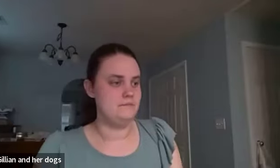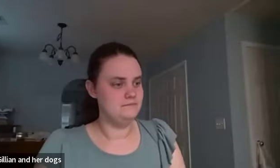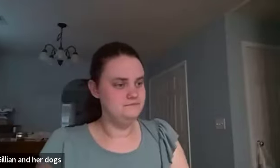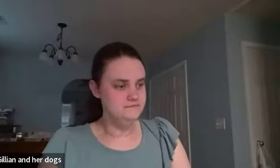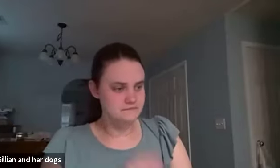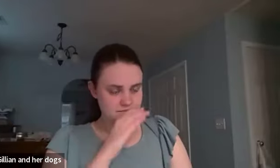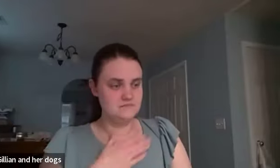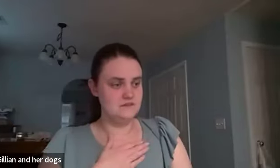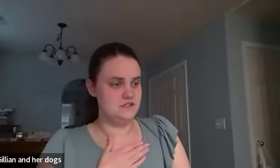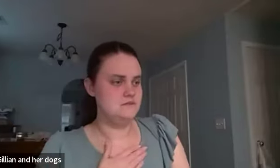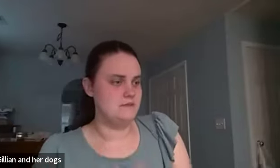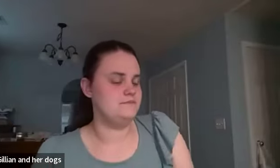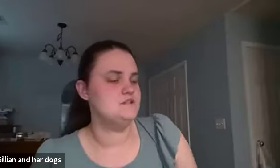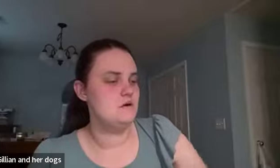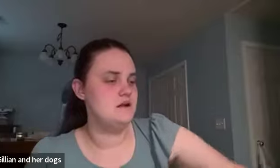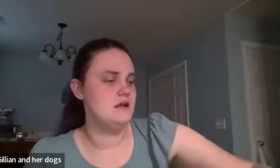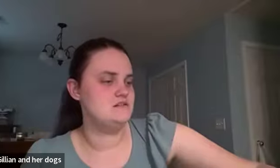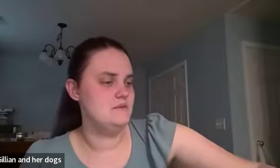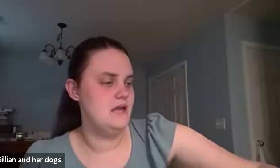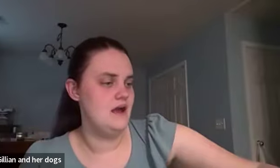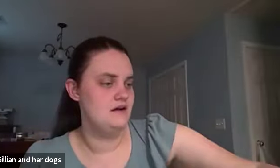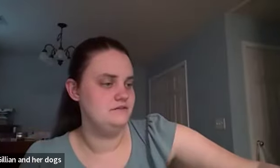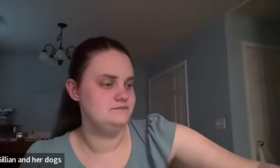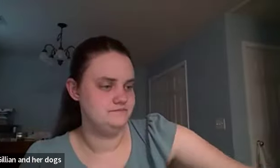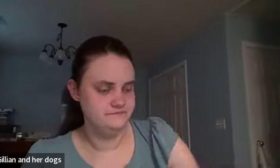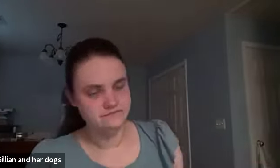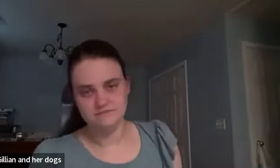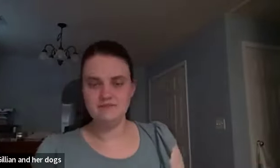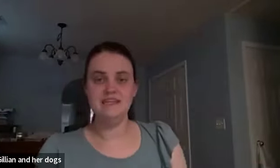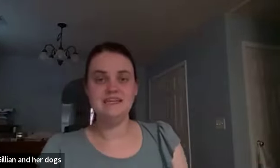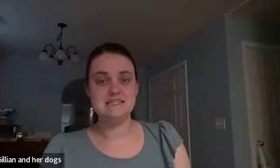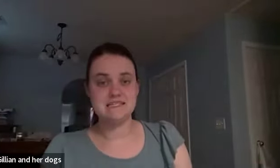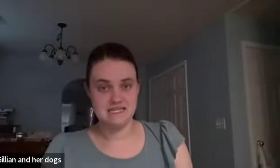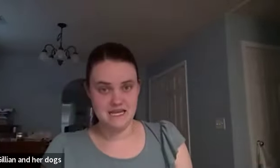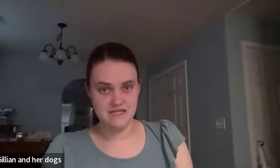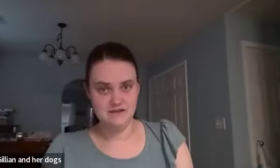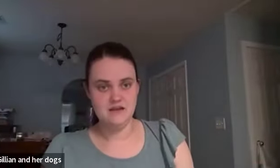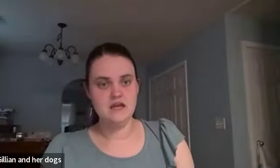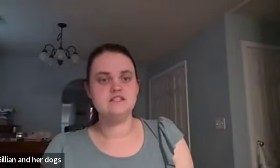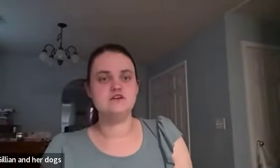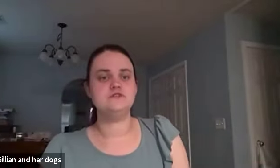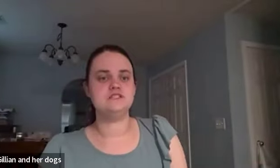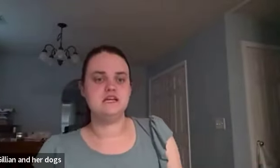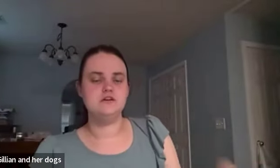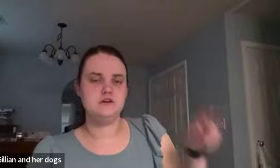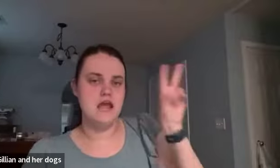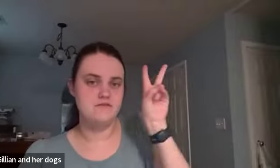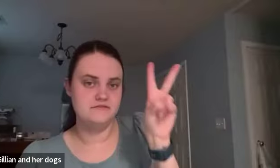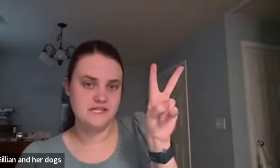Okay, excuse me. So our next one we have is snake. And so for snake, you're going to have a